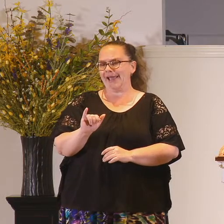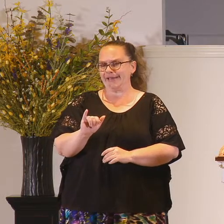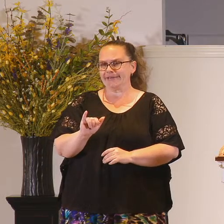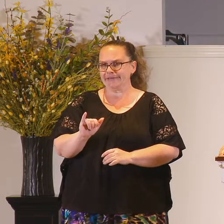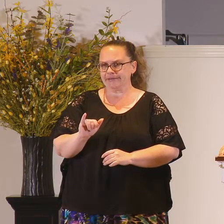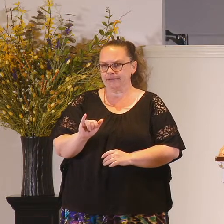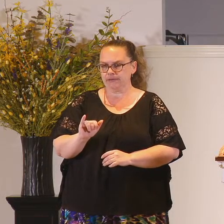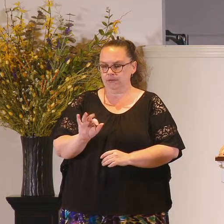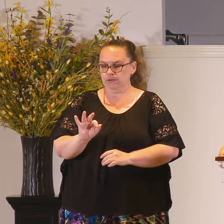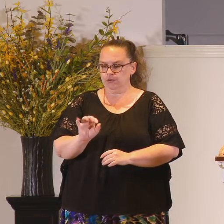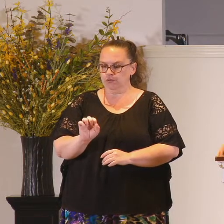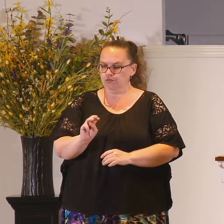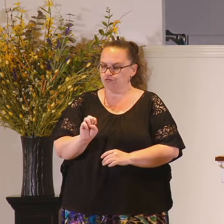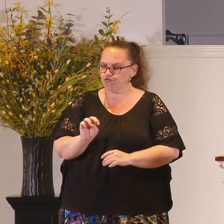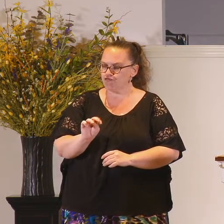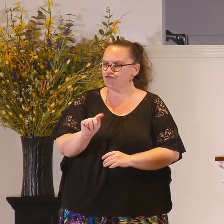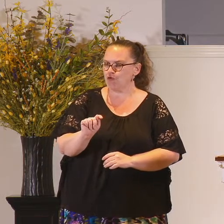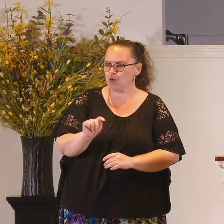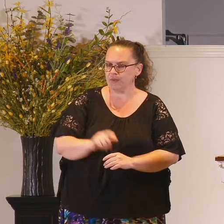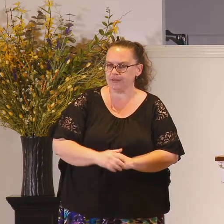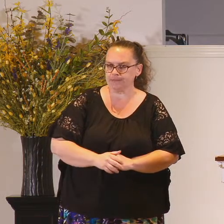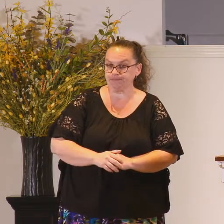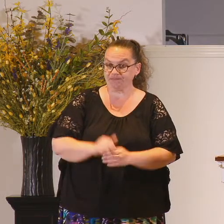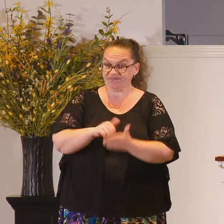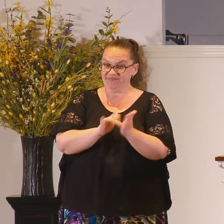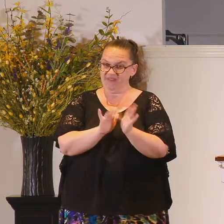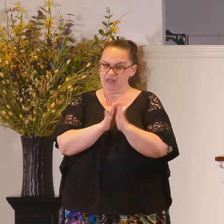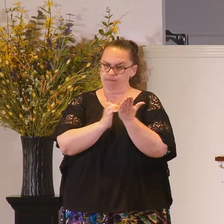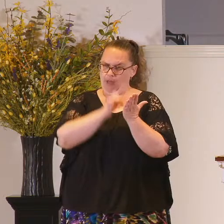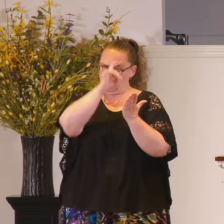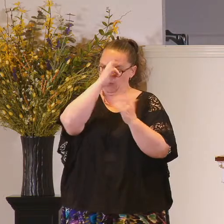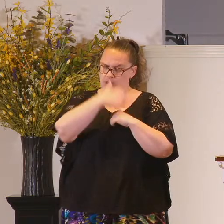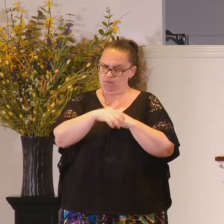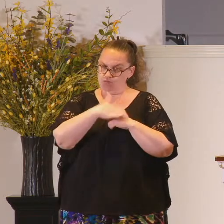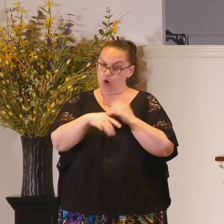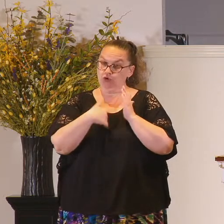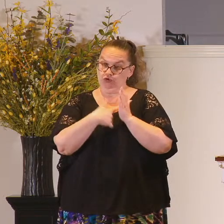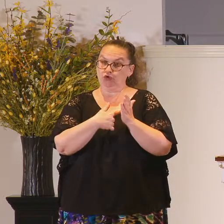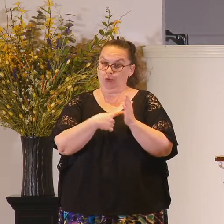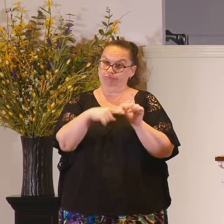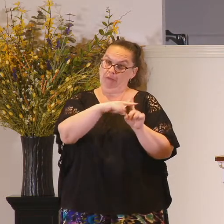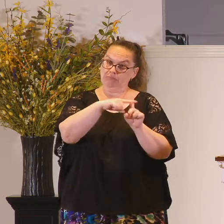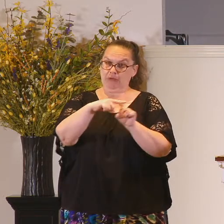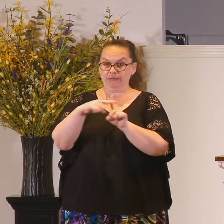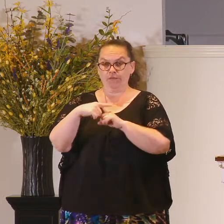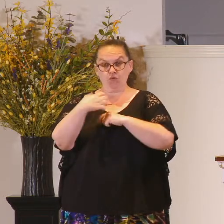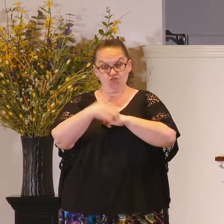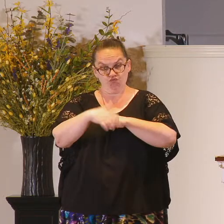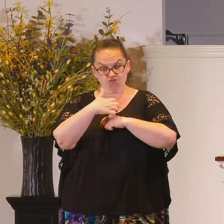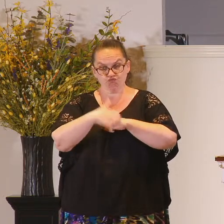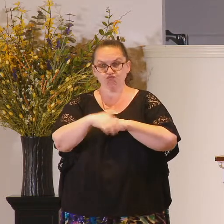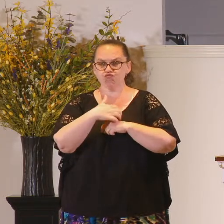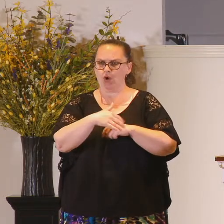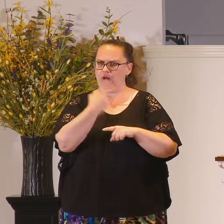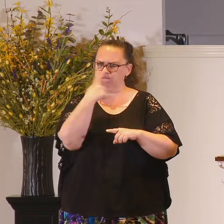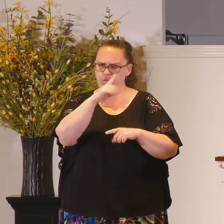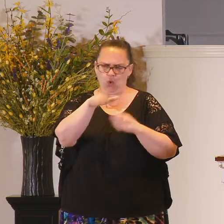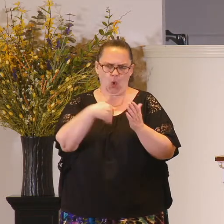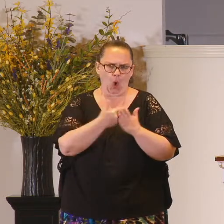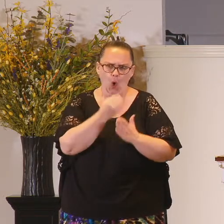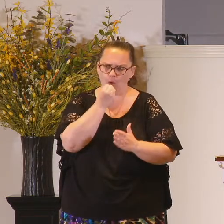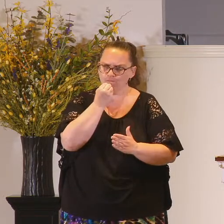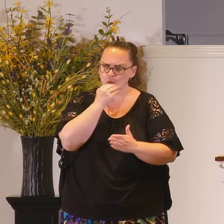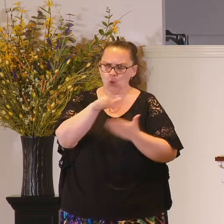fermenting. Now, in Scripture, when you think about bread, it's usually shown in a positive light. Bread, a staple of every